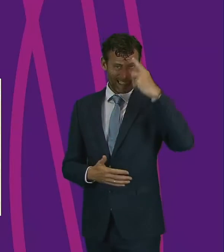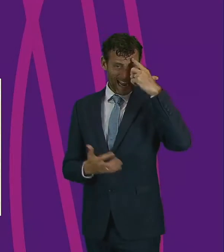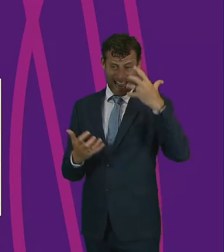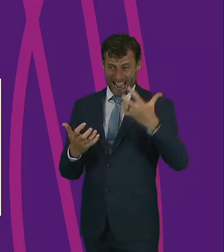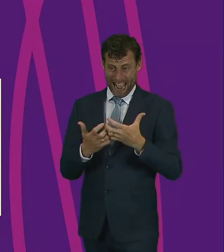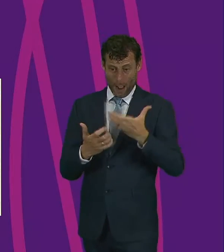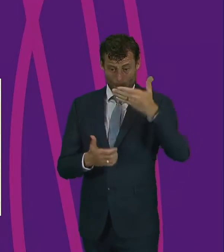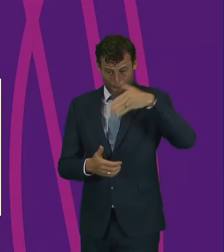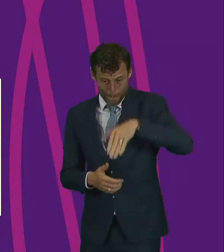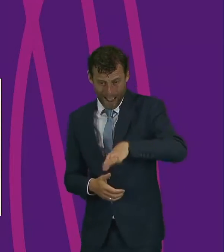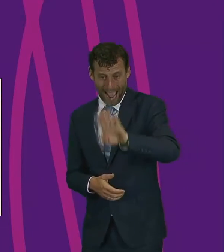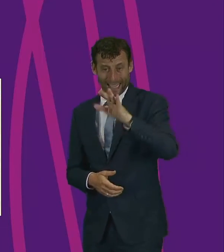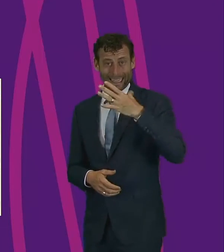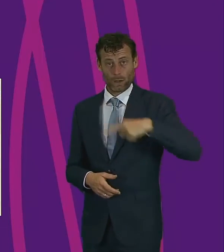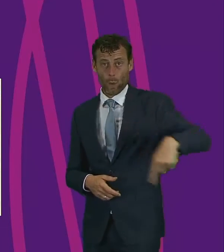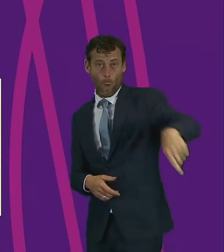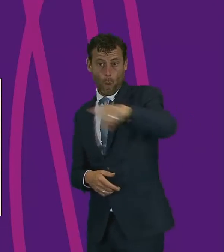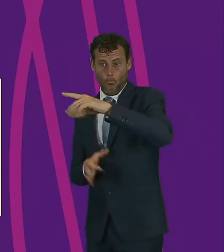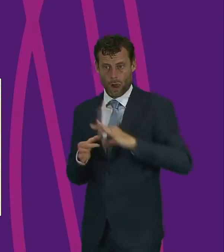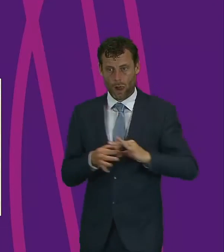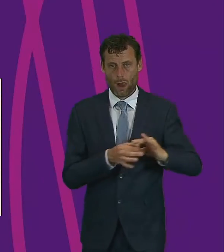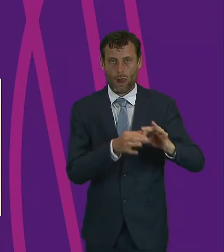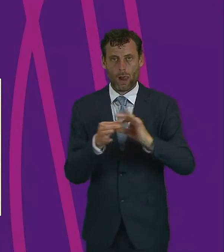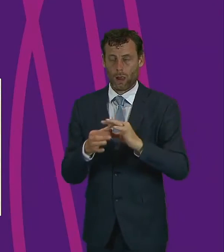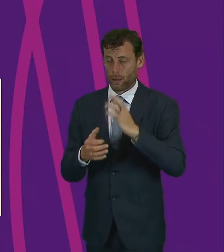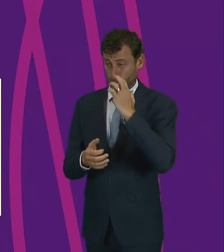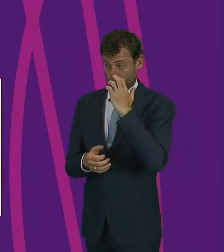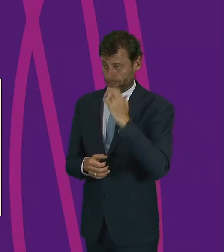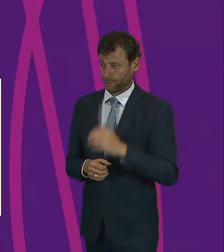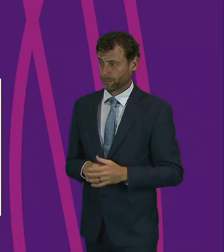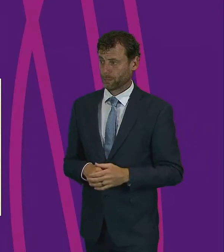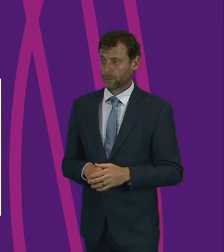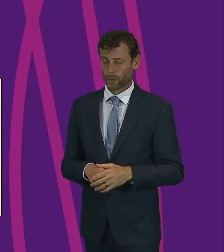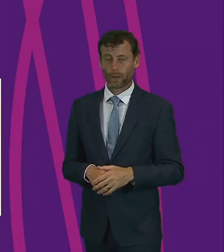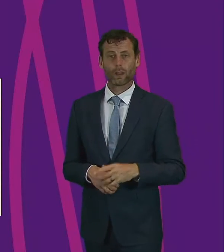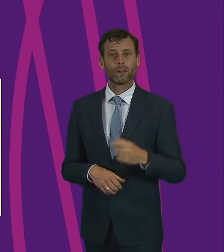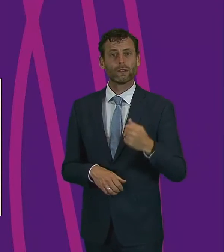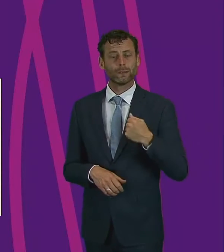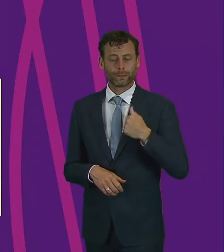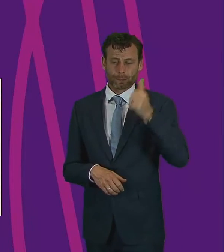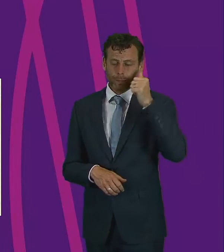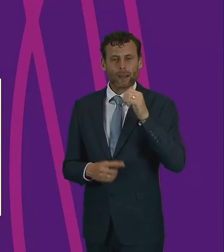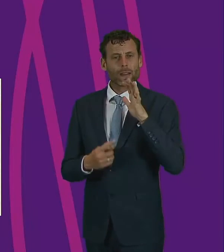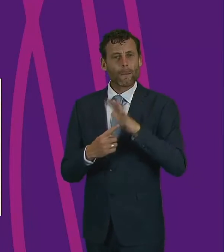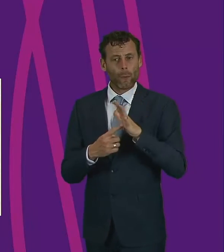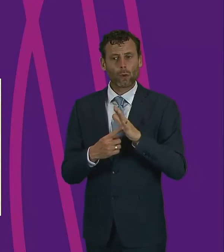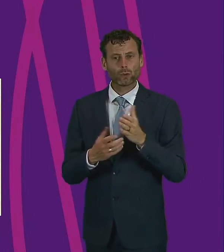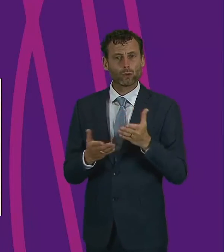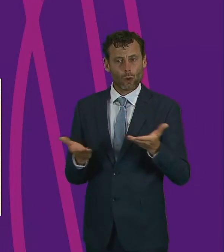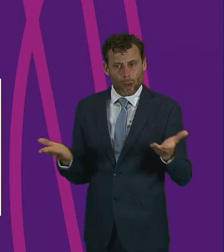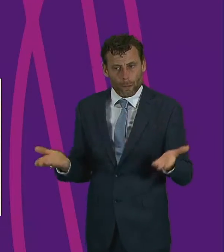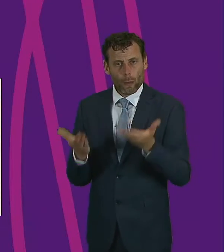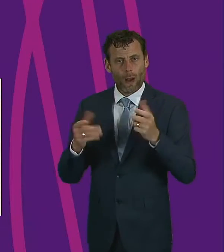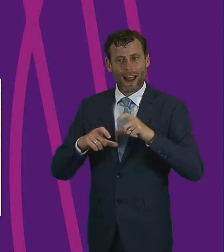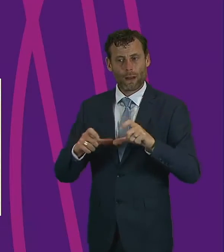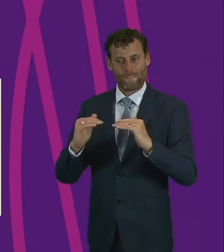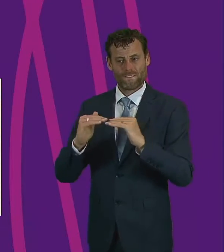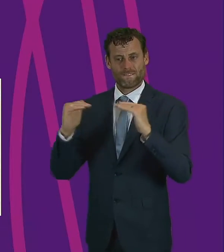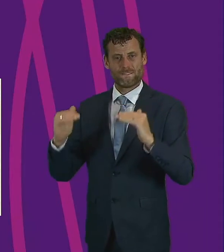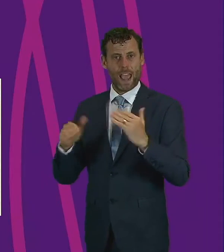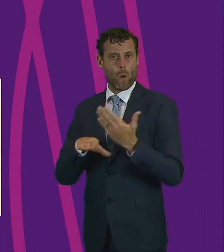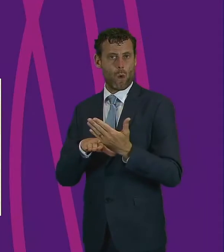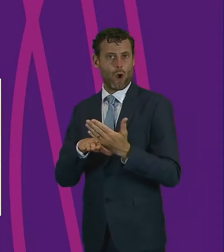phase. We cannot lose our focus on promoting fair work and ensuring those who have traditionally faced greater barriers in entering the labour market are not